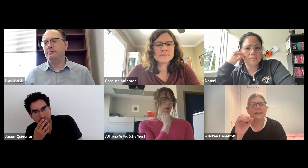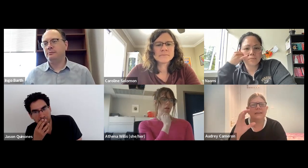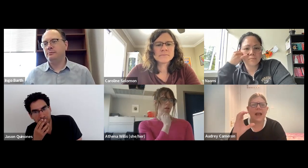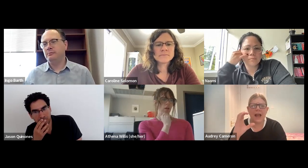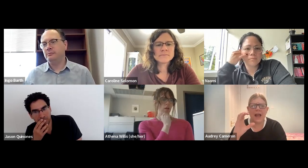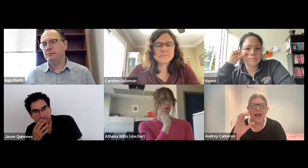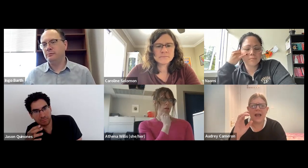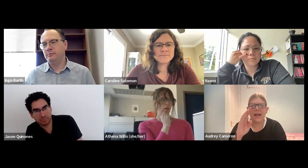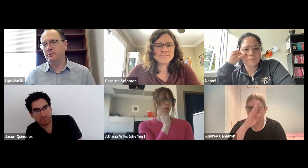work.